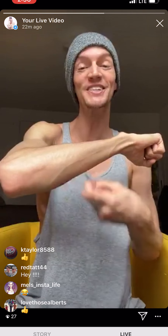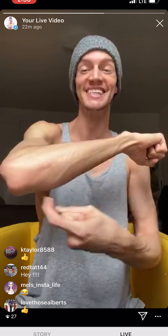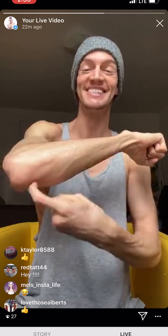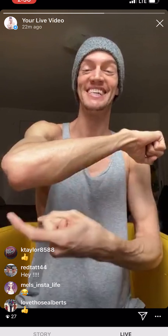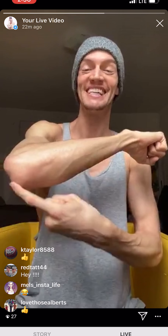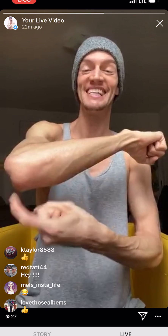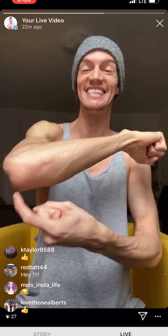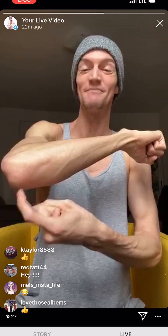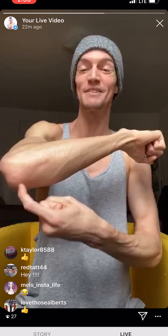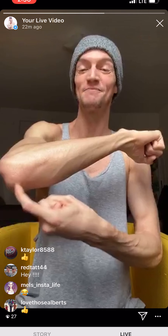Tempt.